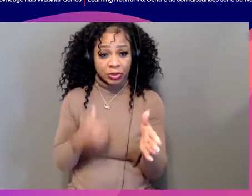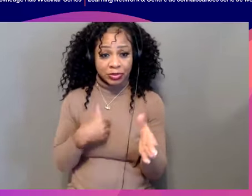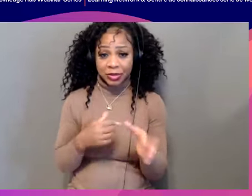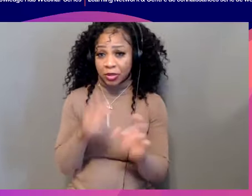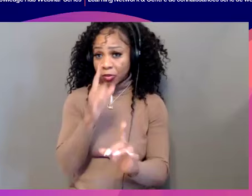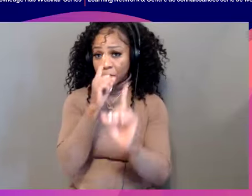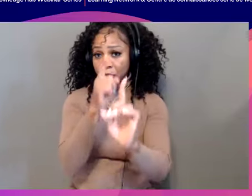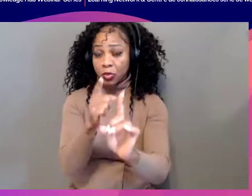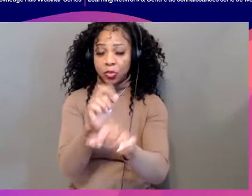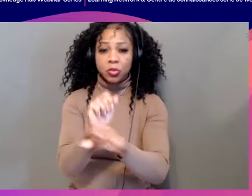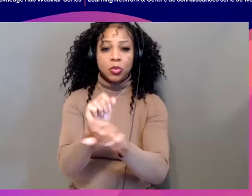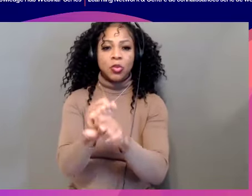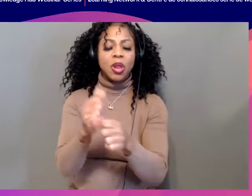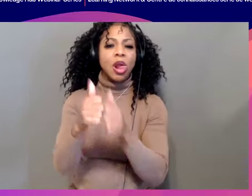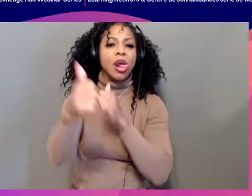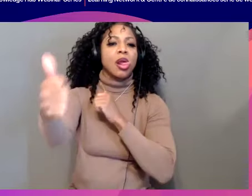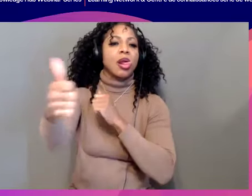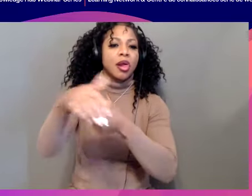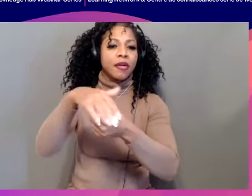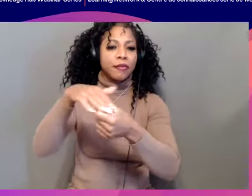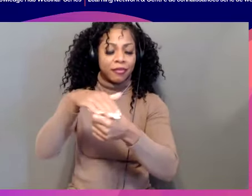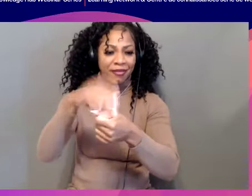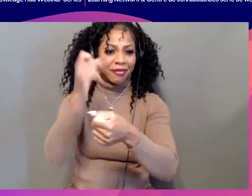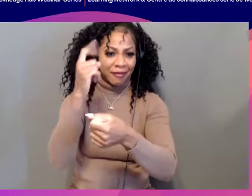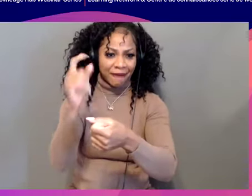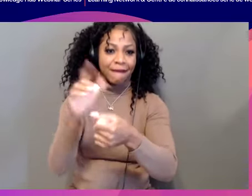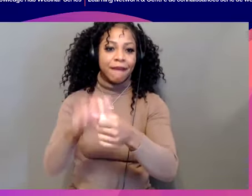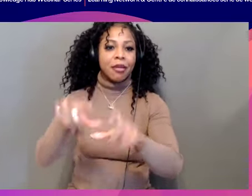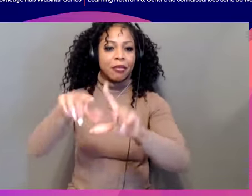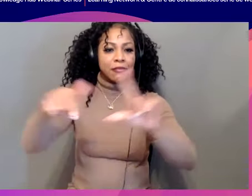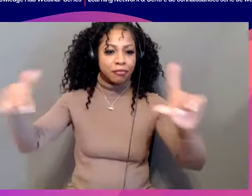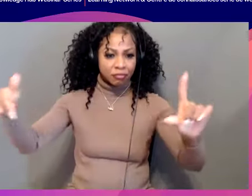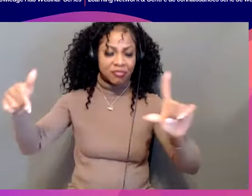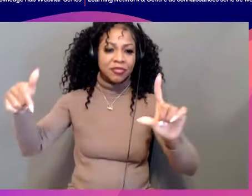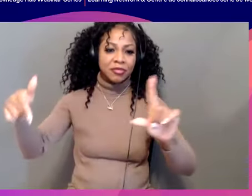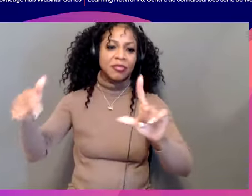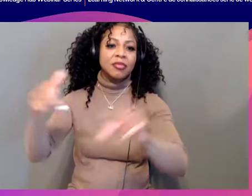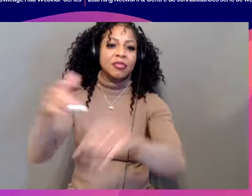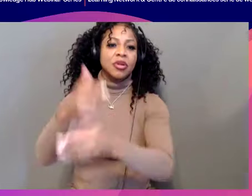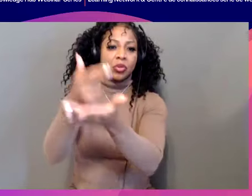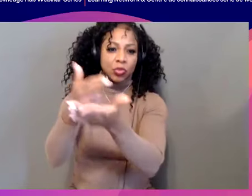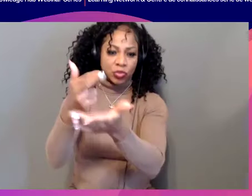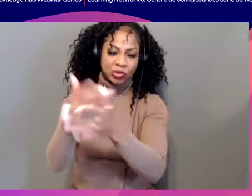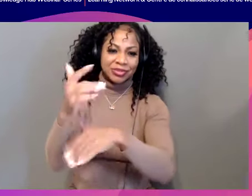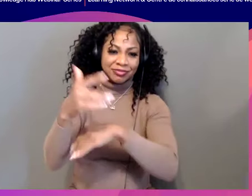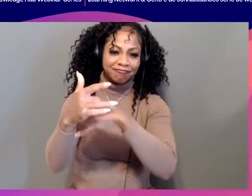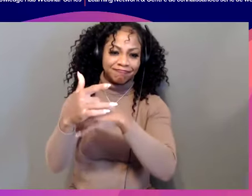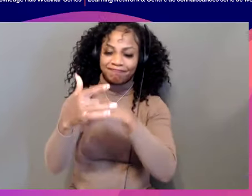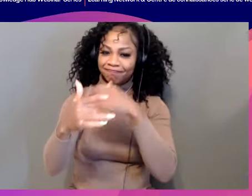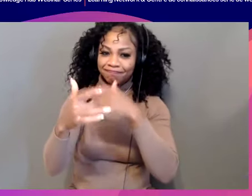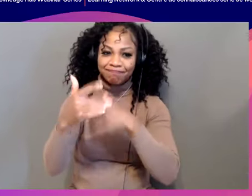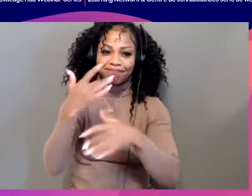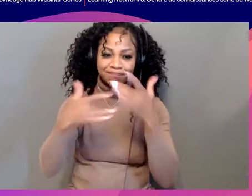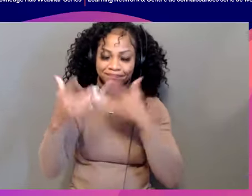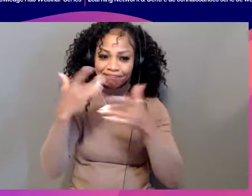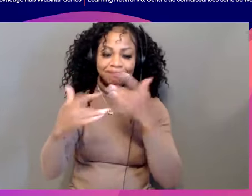in rural community where 2SLGBTQIA plus resources are limited, they were wondering how